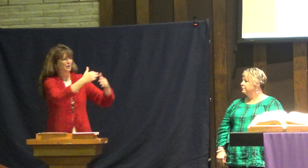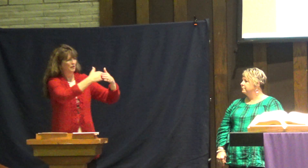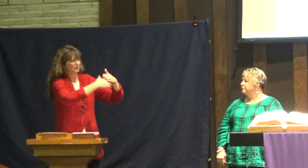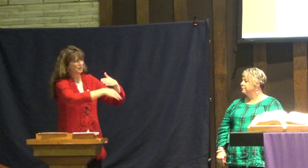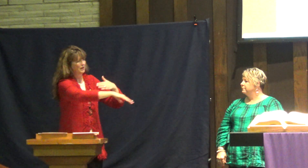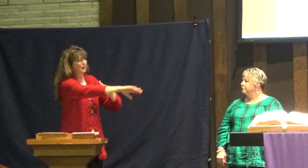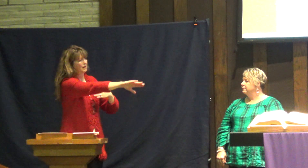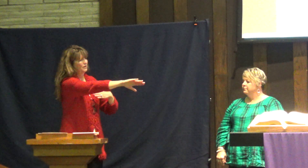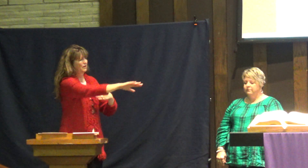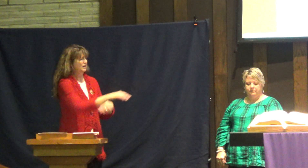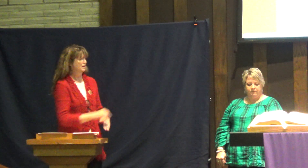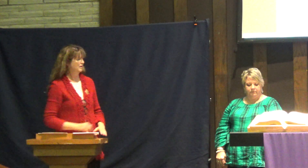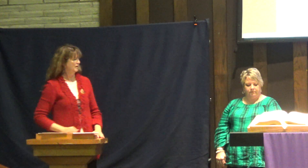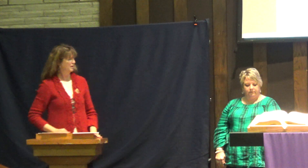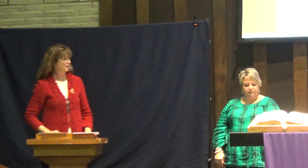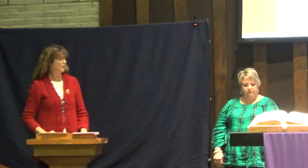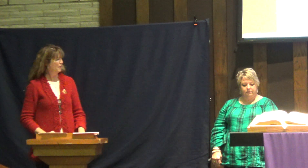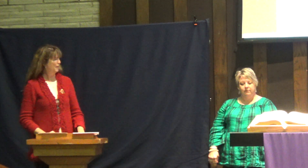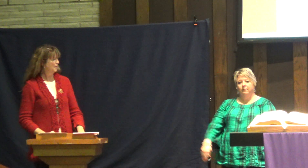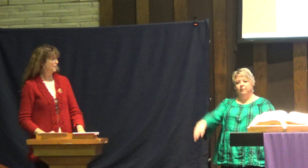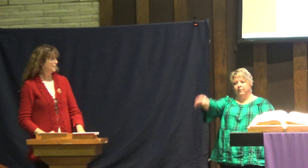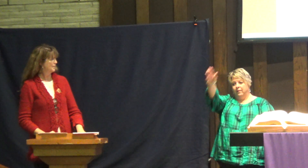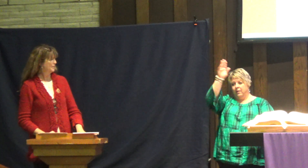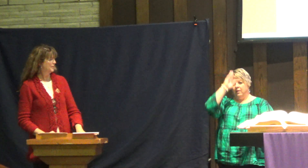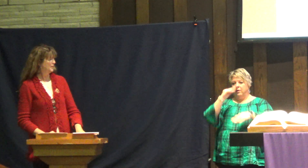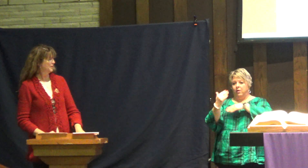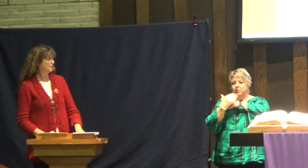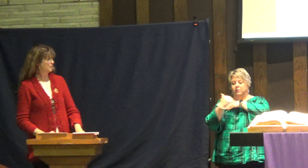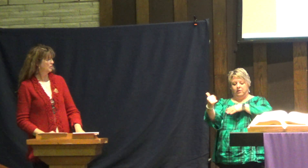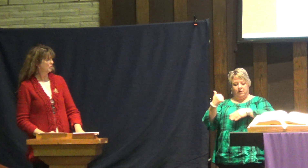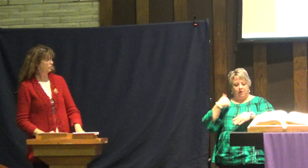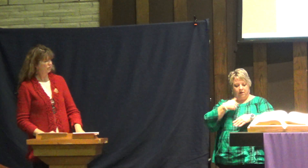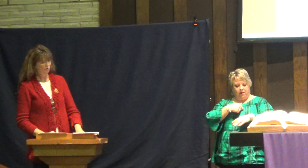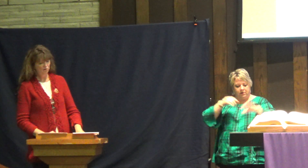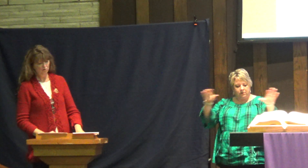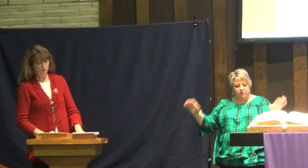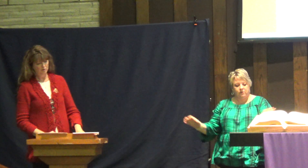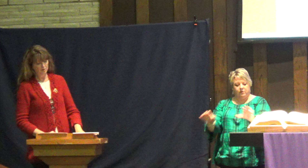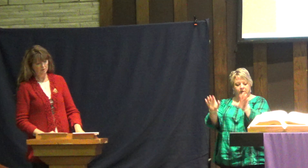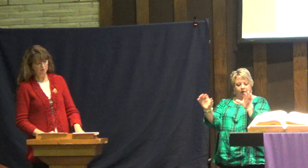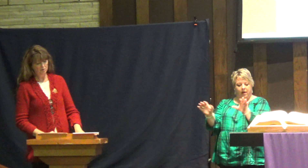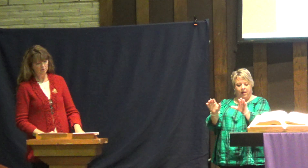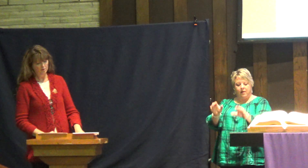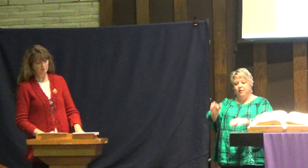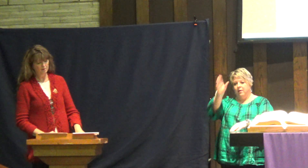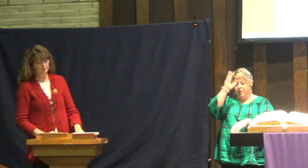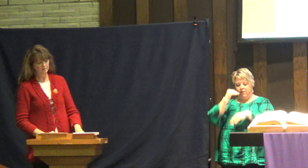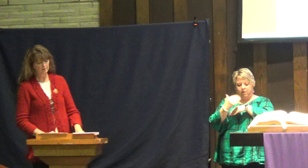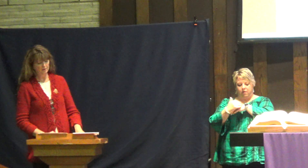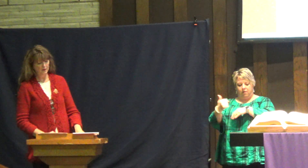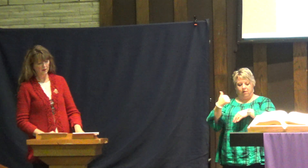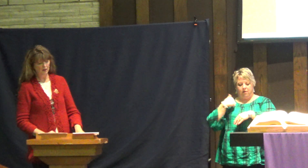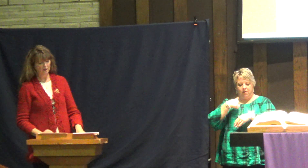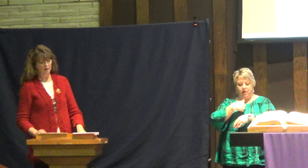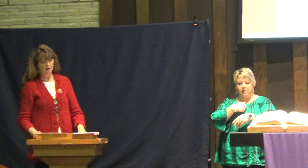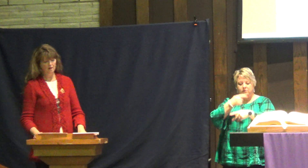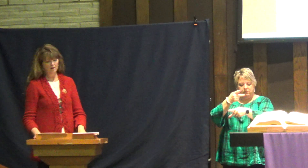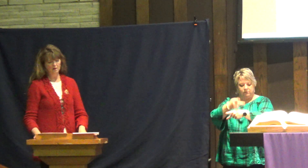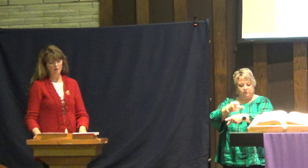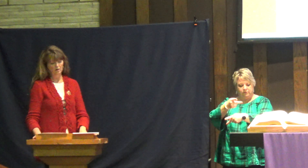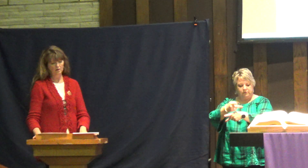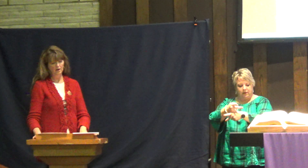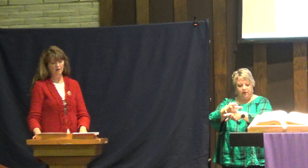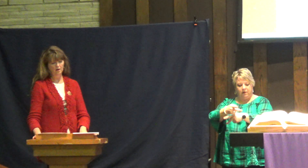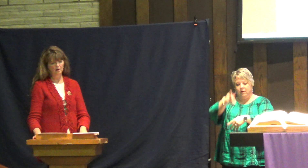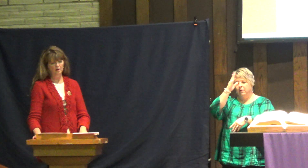the Word became flesh. God called us to act. God called